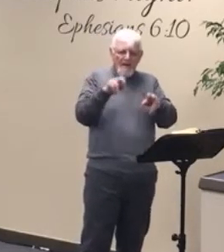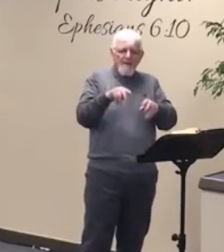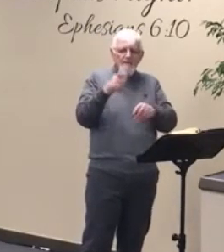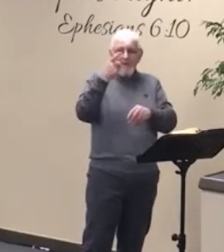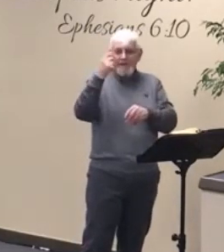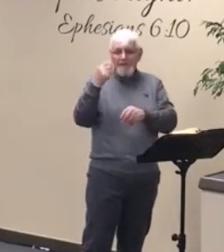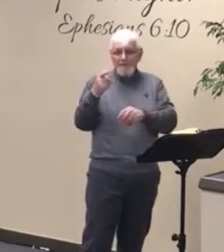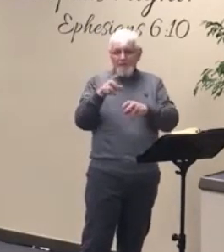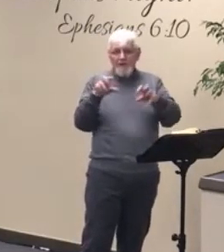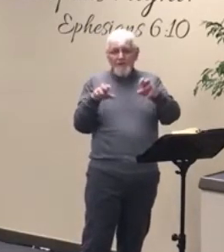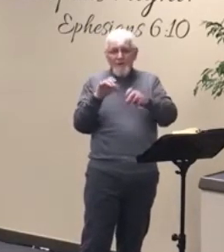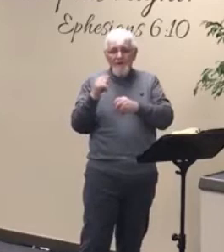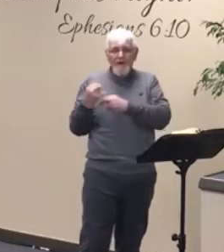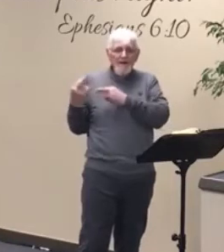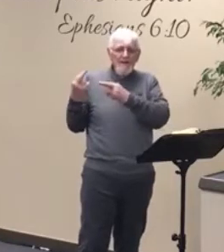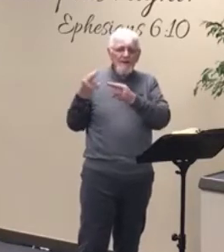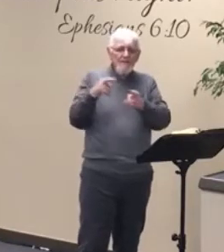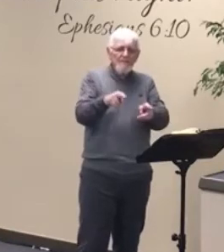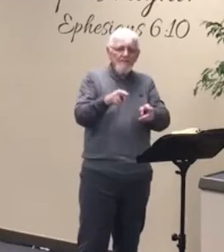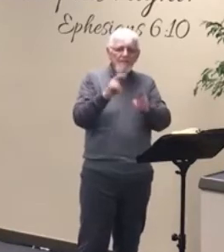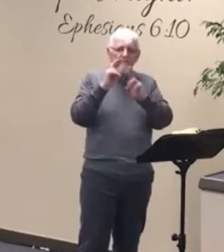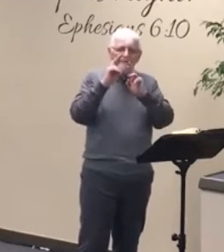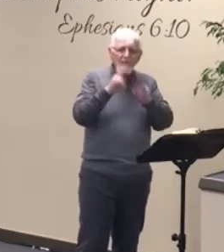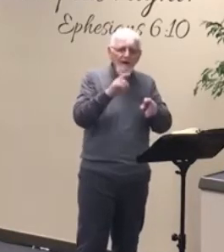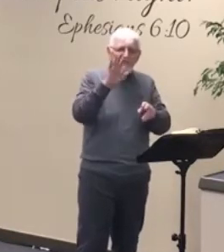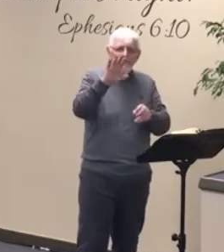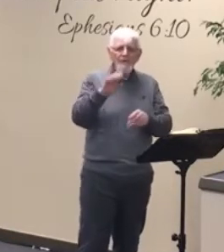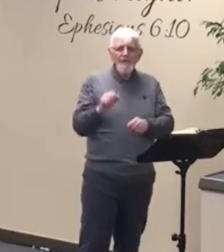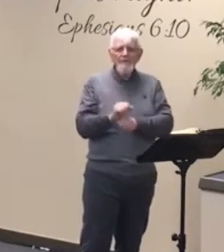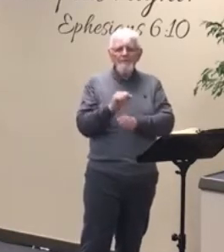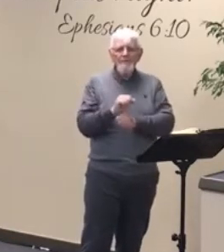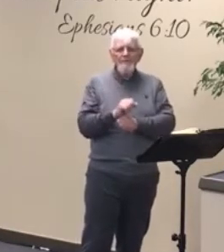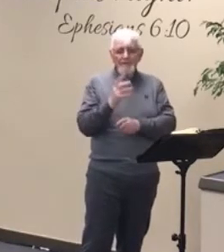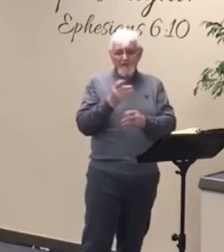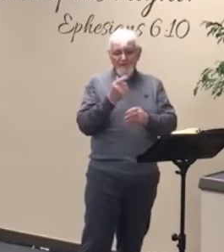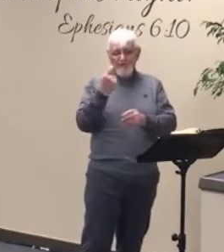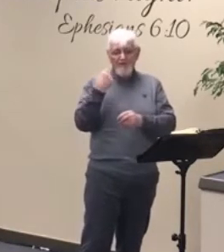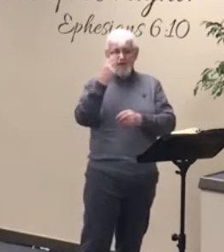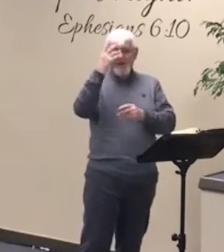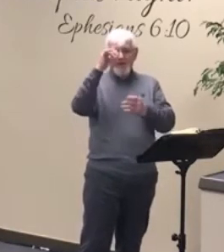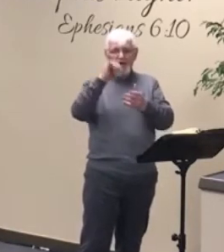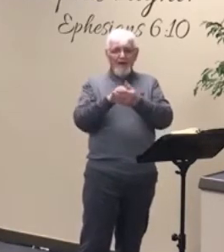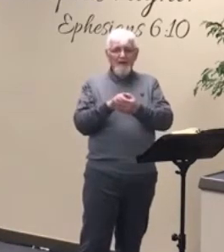saying all this? Well, of course we know that. Some of us know this.